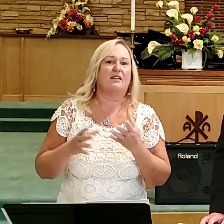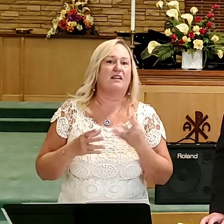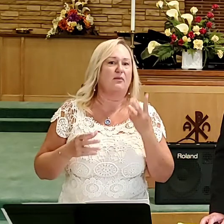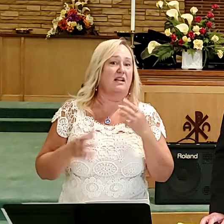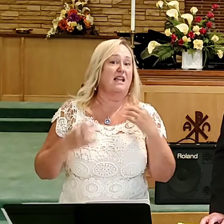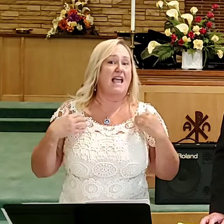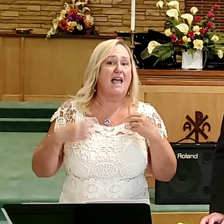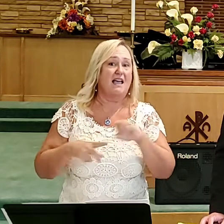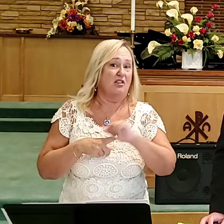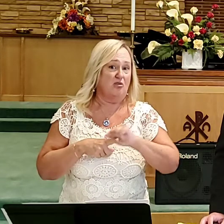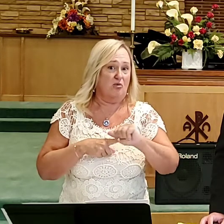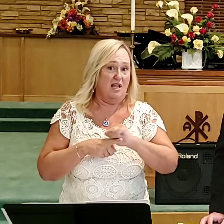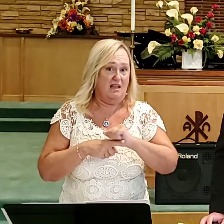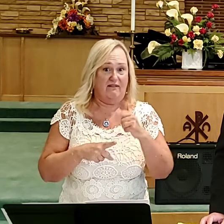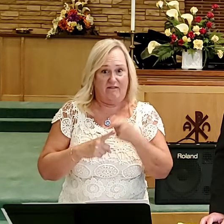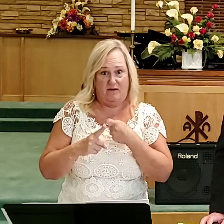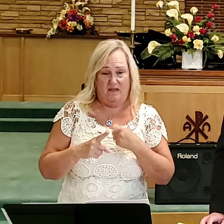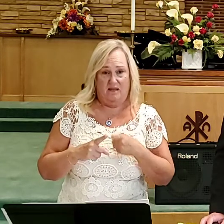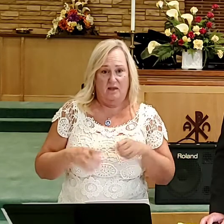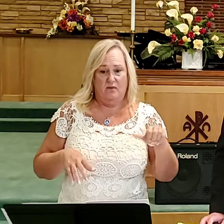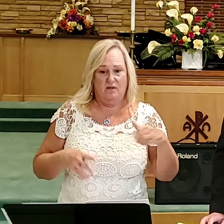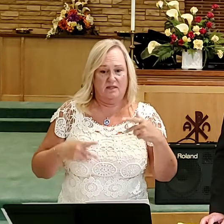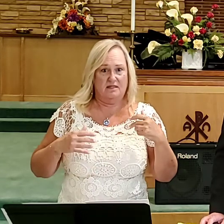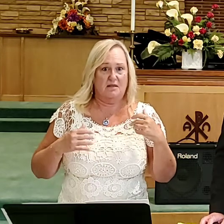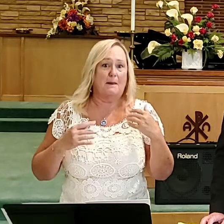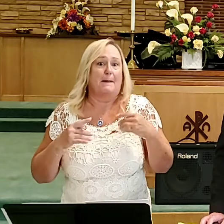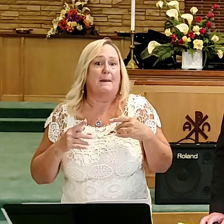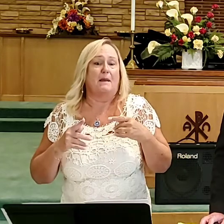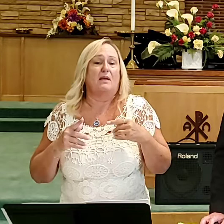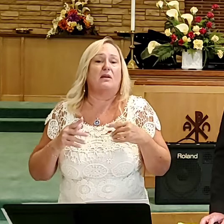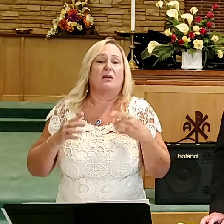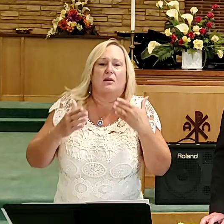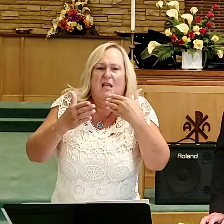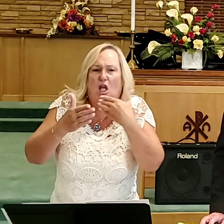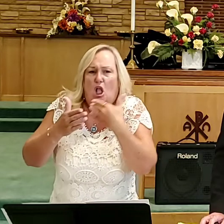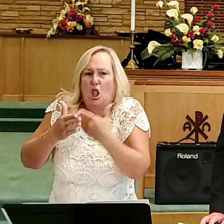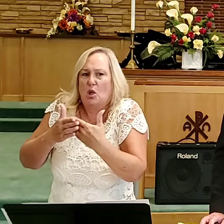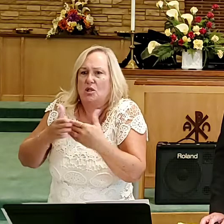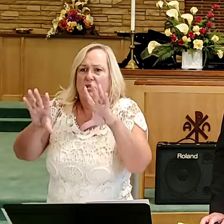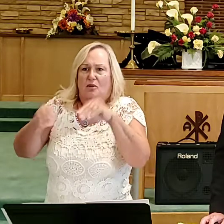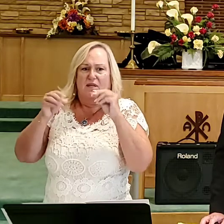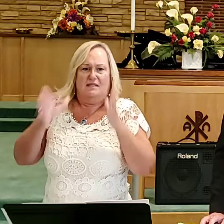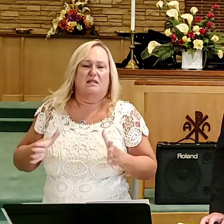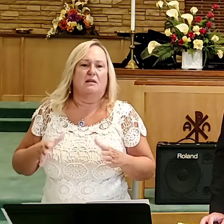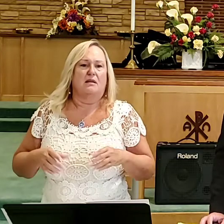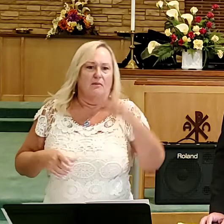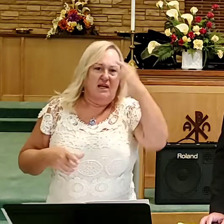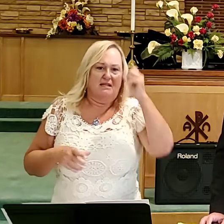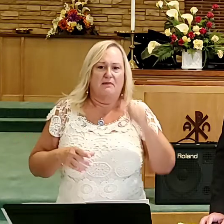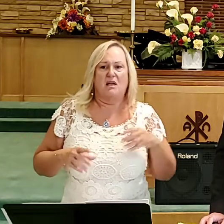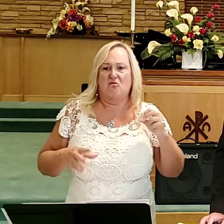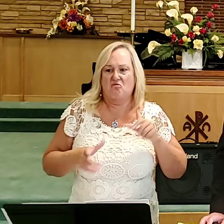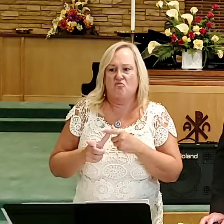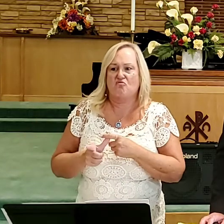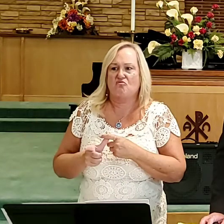he had was to play that receiver close because he might run for a